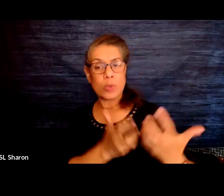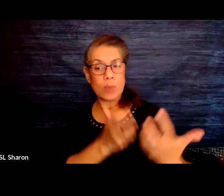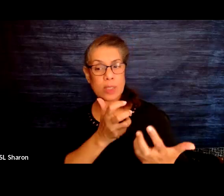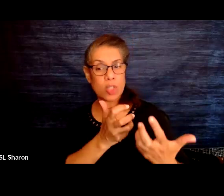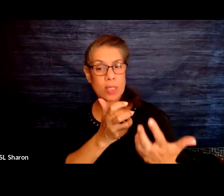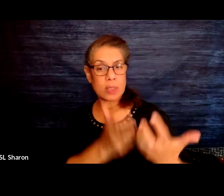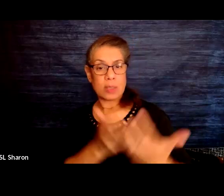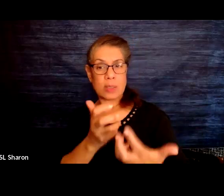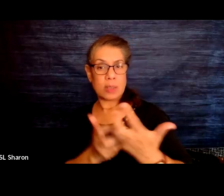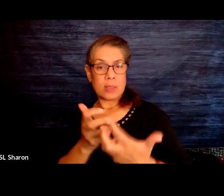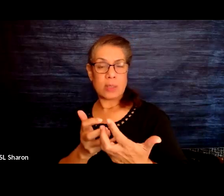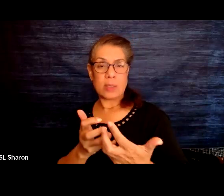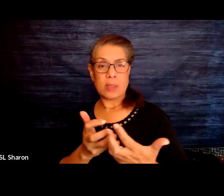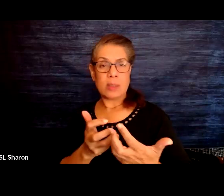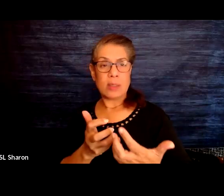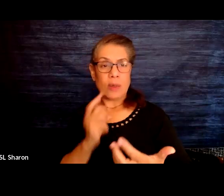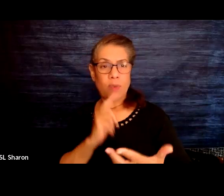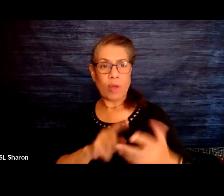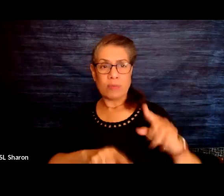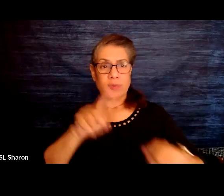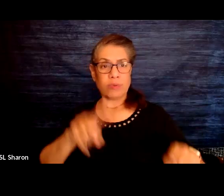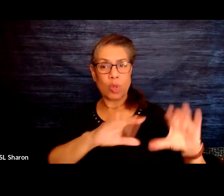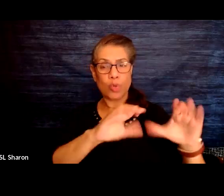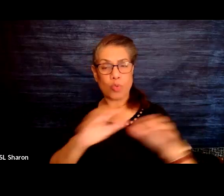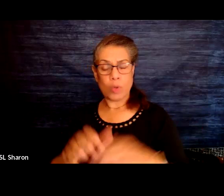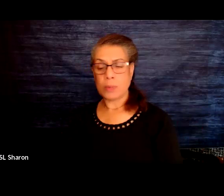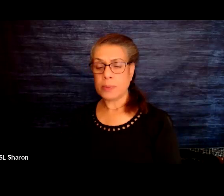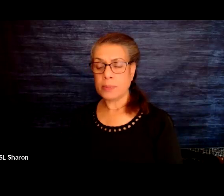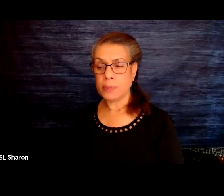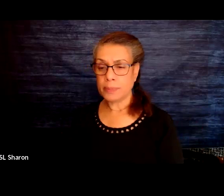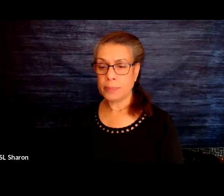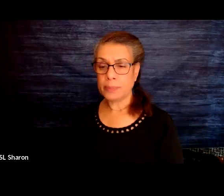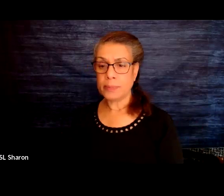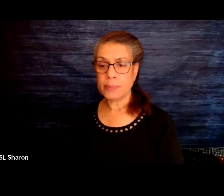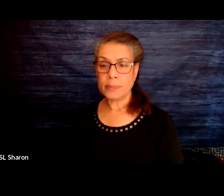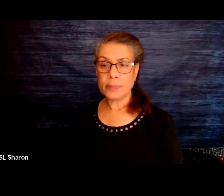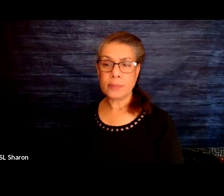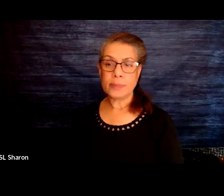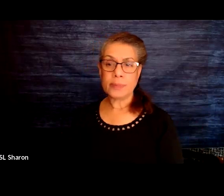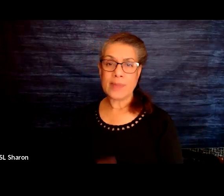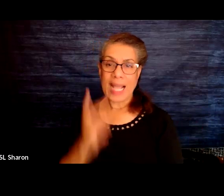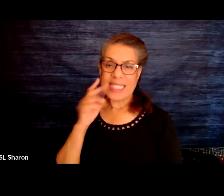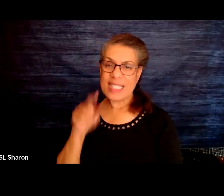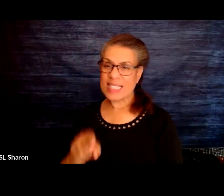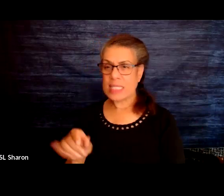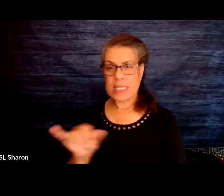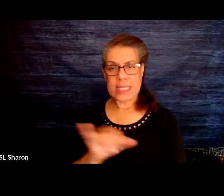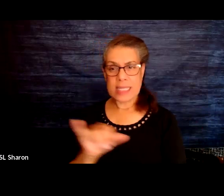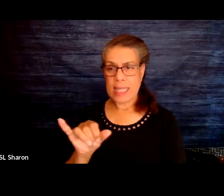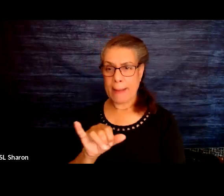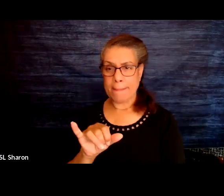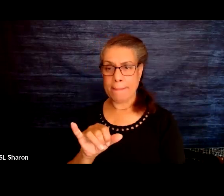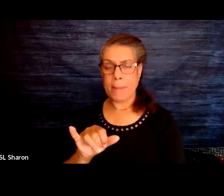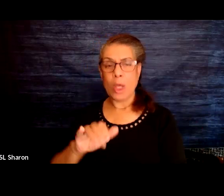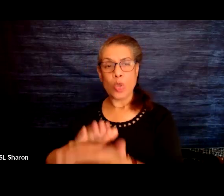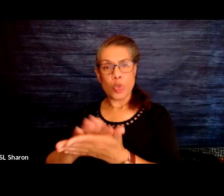to fit the various populations. And so what I see here is almost a similar path, that I think the